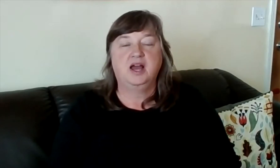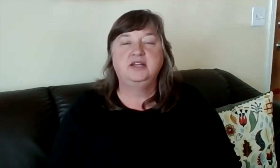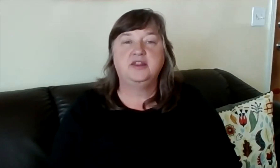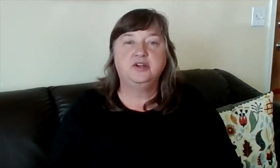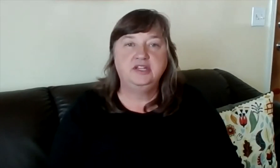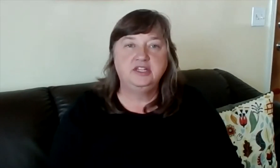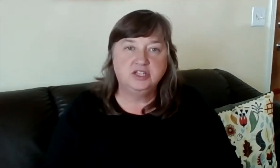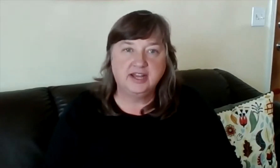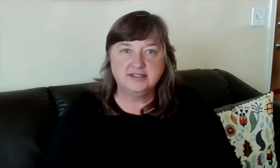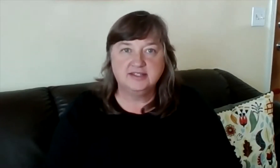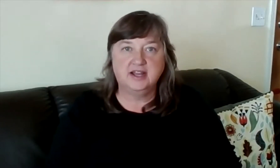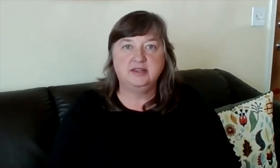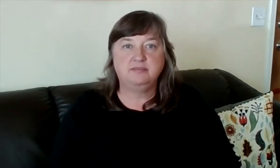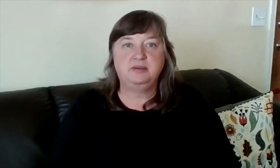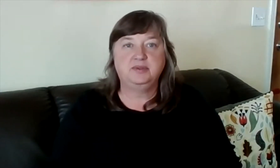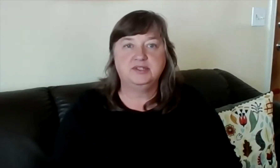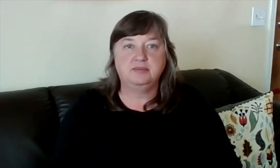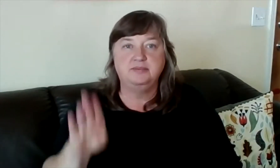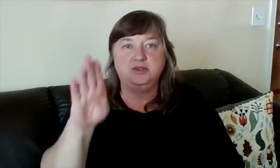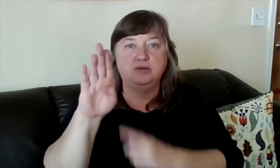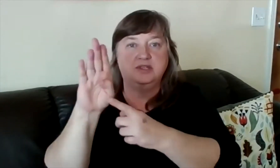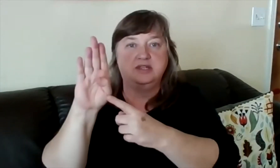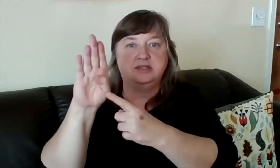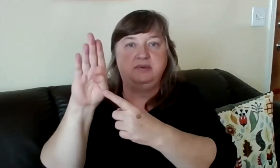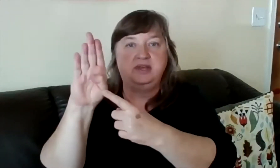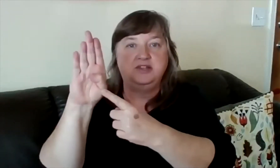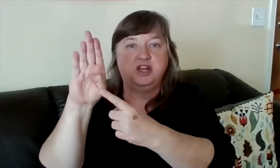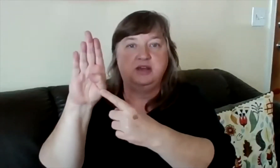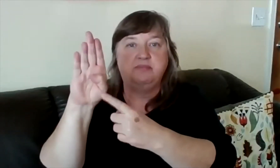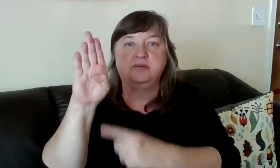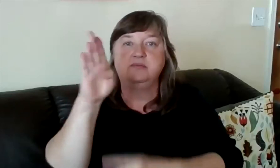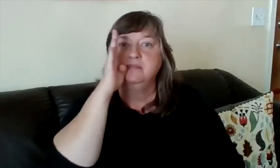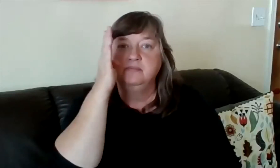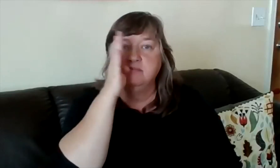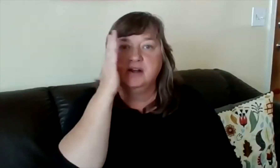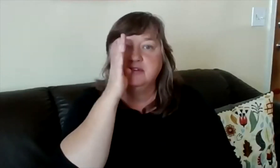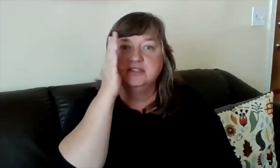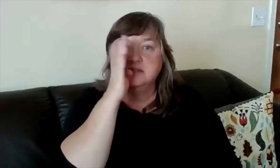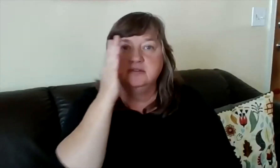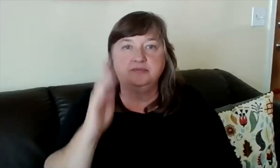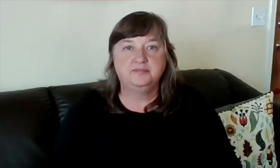Another initialized sign that people sometimes use is the B shape, breakfast.